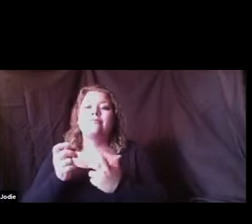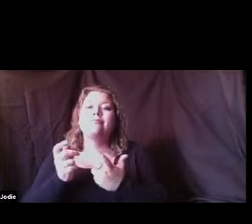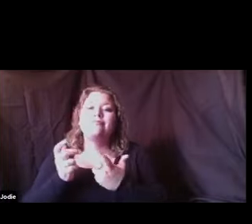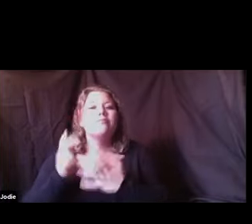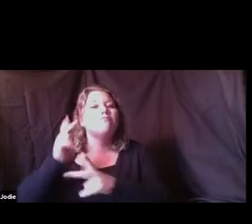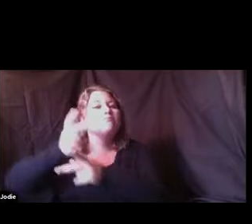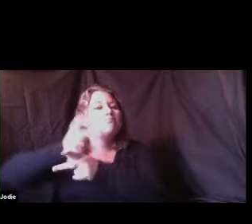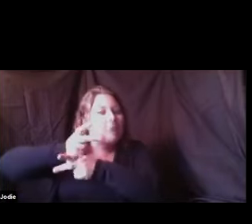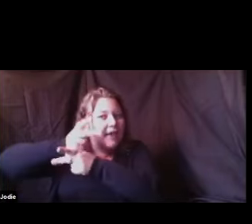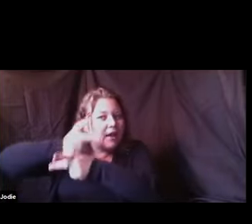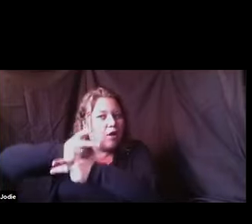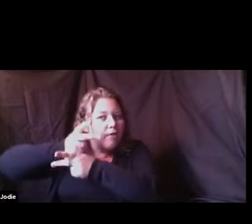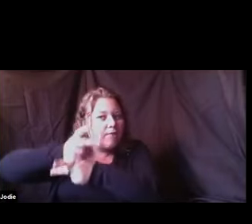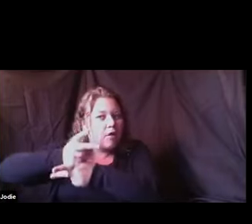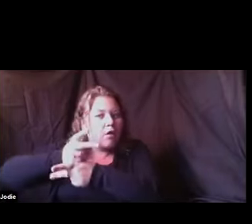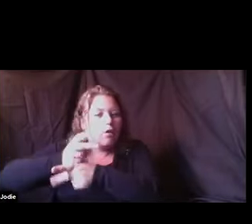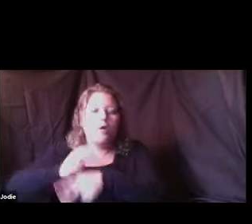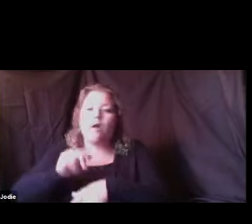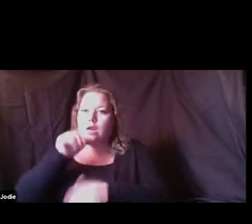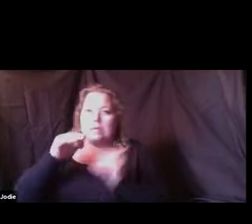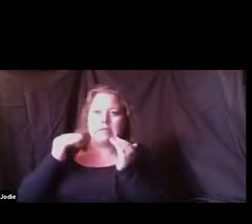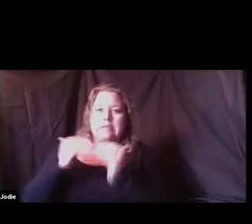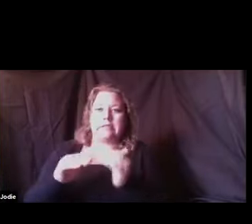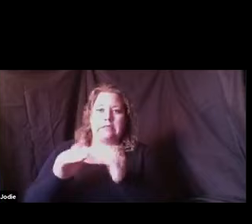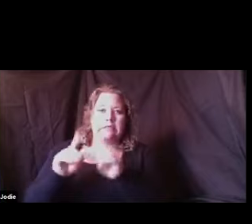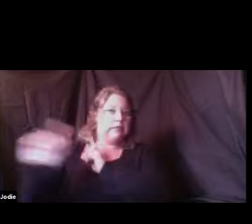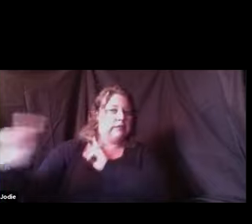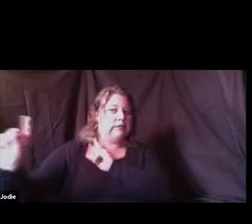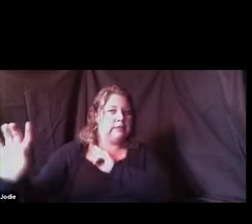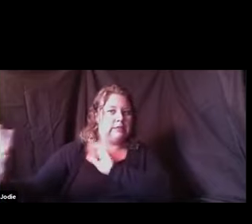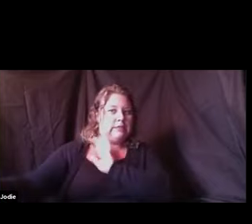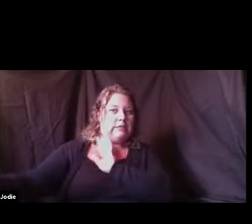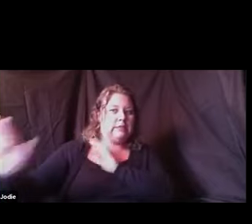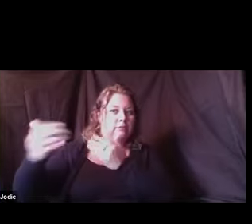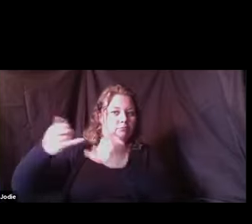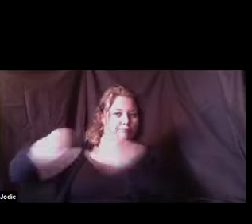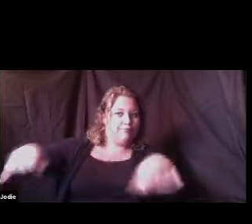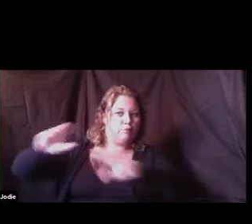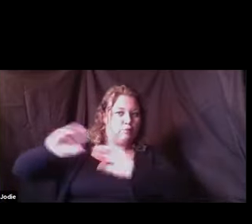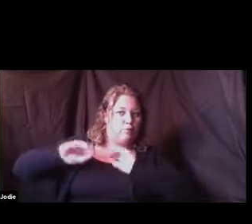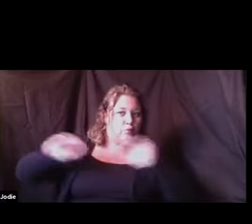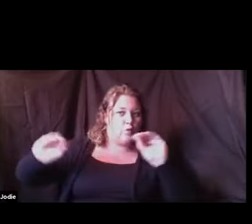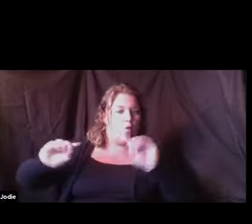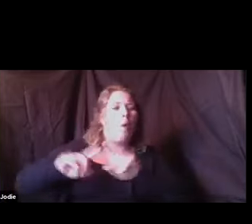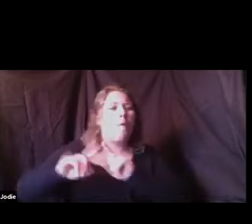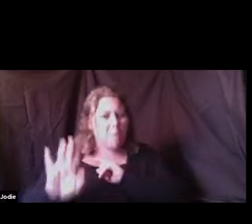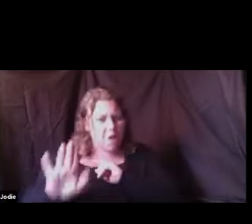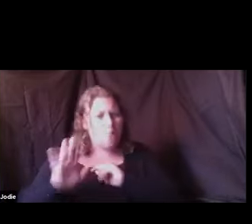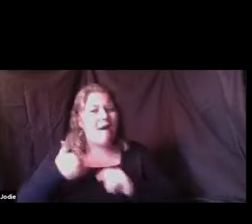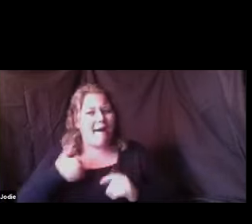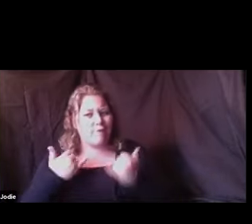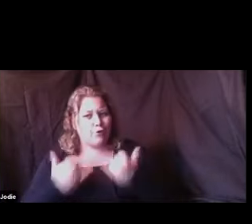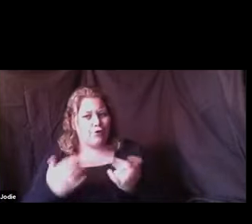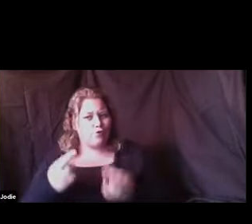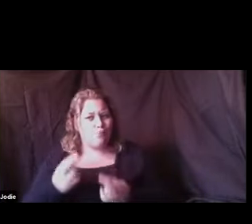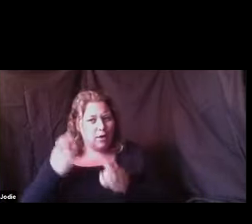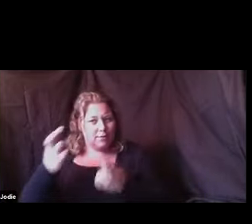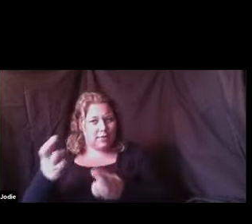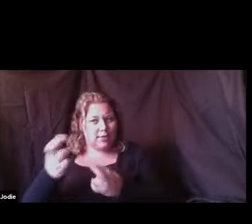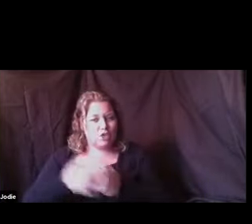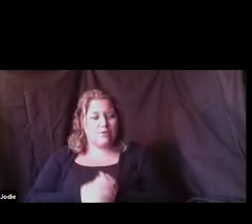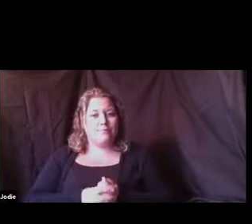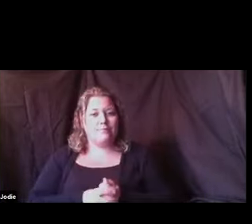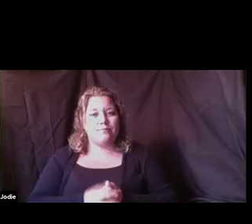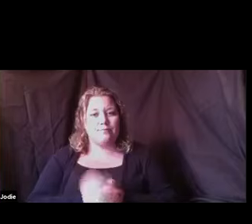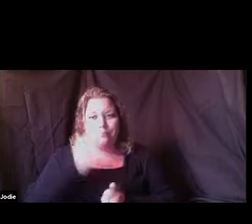we don't have to be as restrictive. So the recommendation, especially indoors, when you're inside, I'm